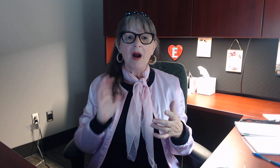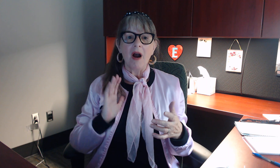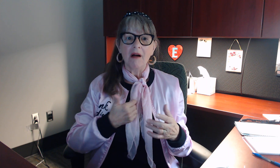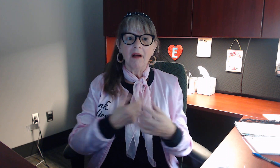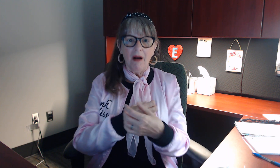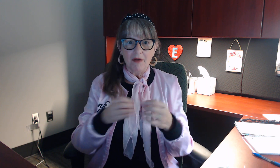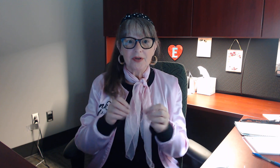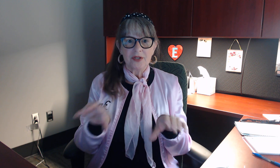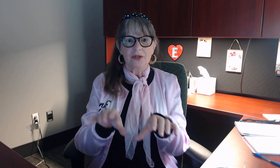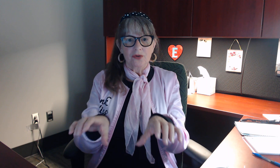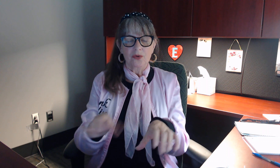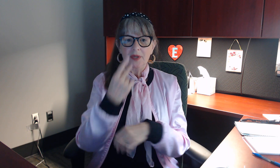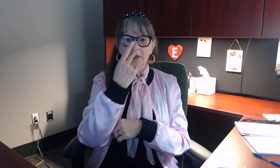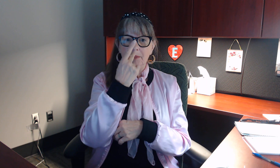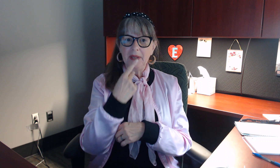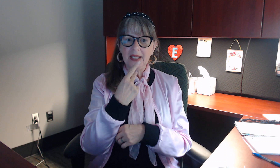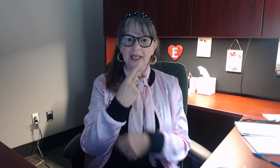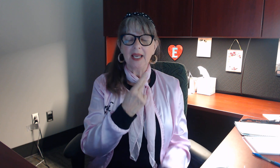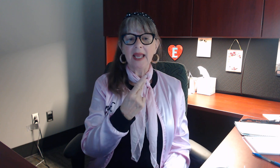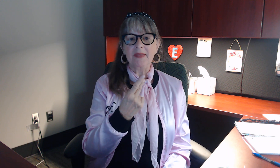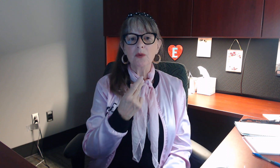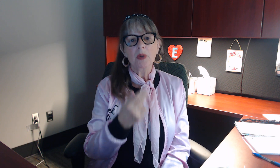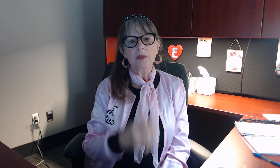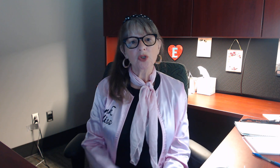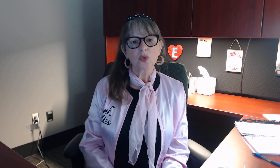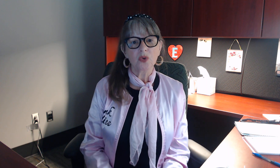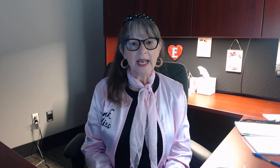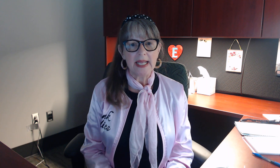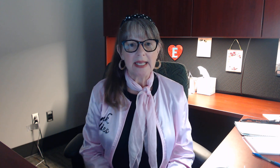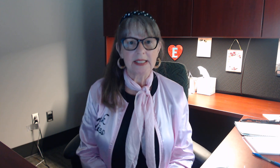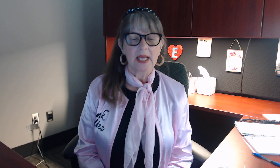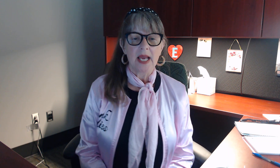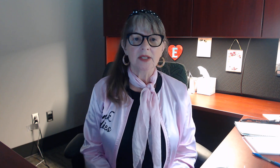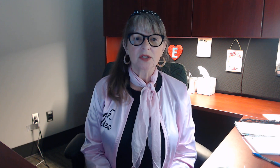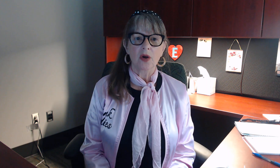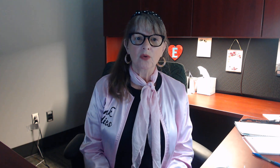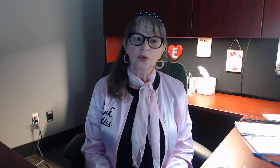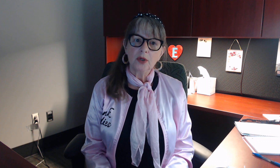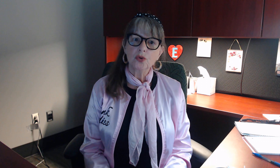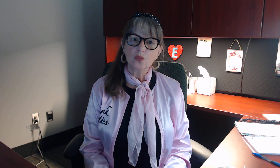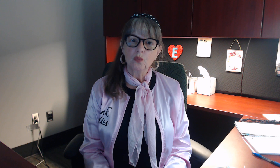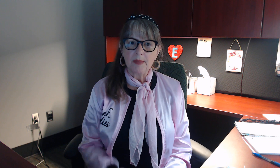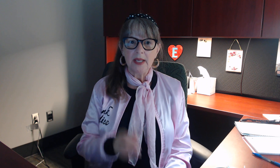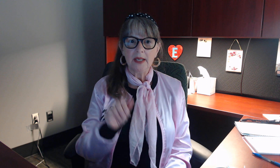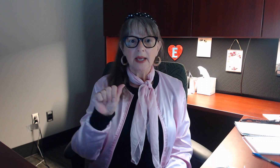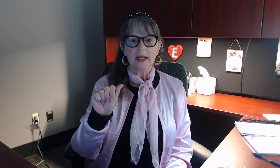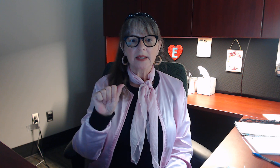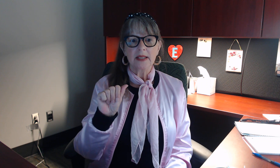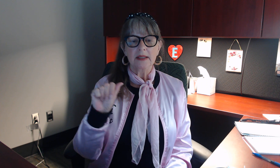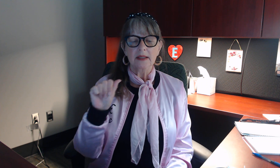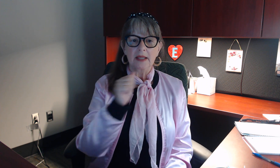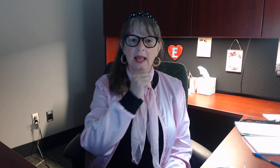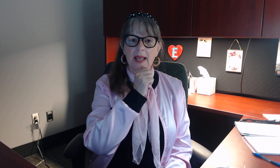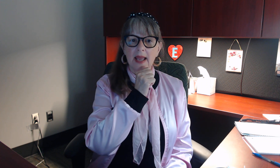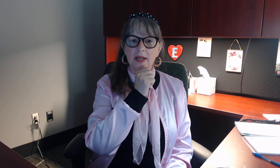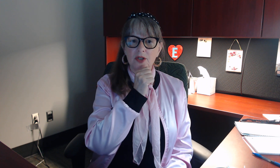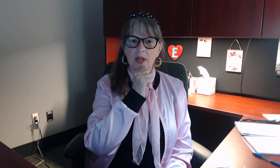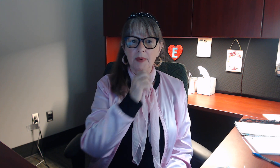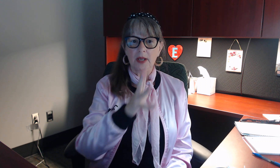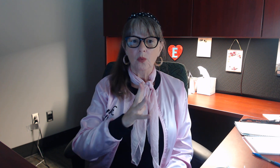our office is doing the pink, and then we would do ladies. And so you can do women, because the A hand shape, and